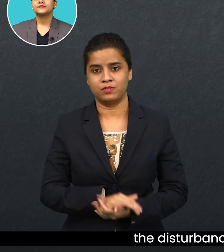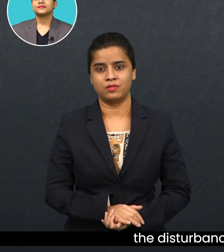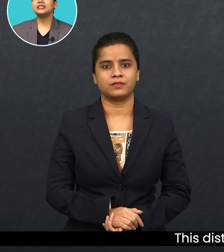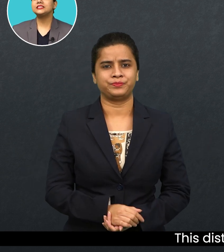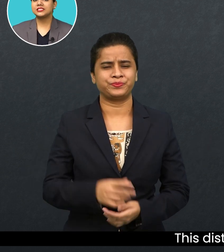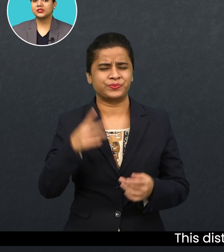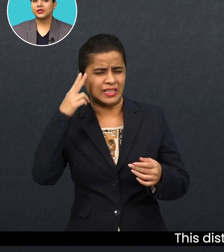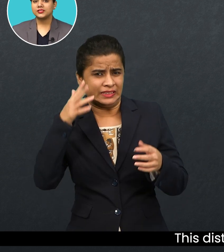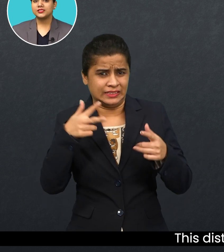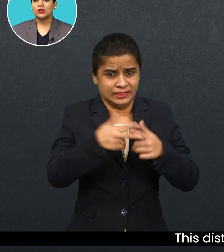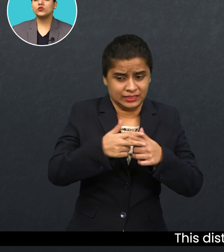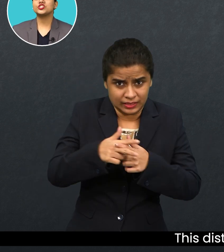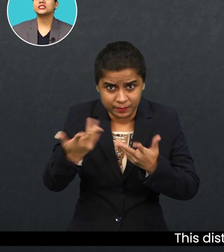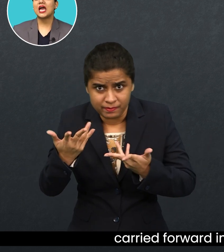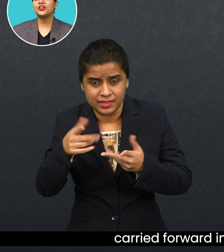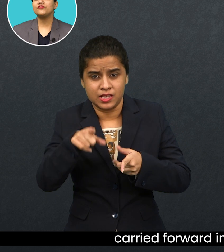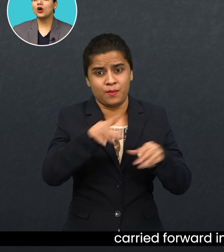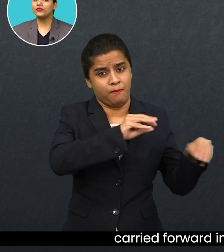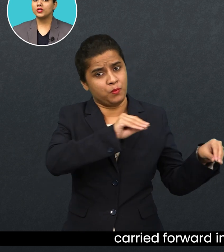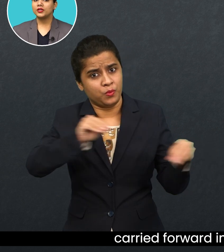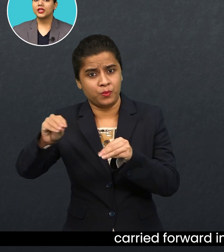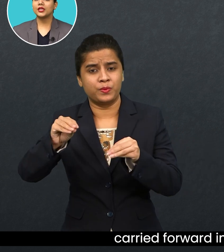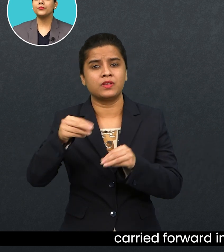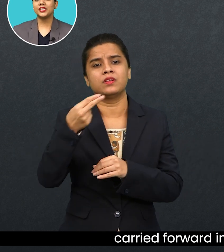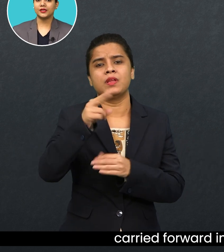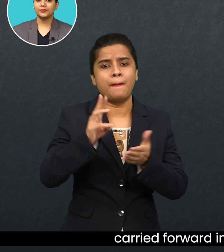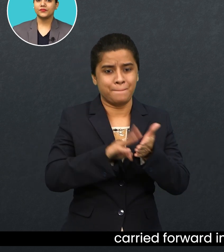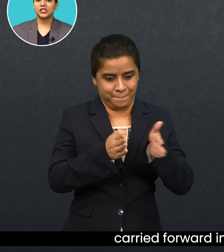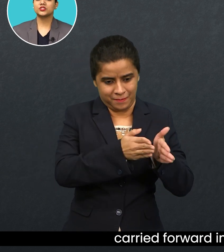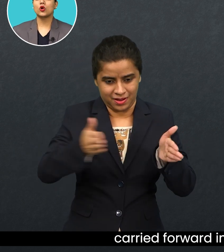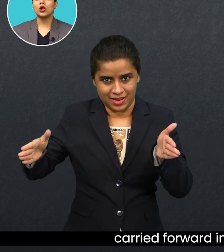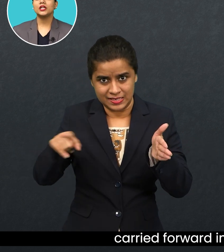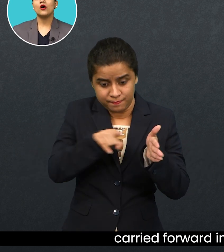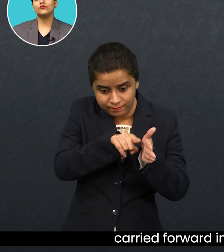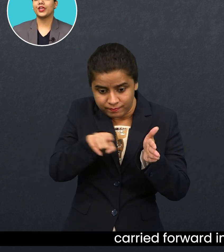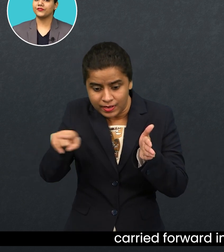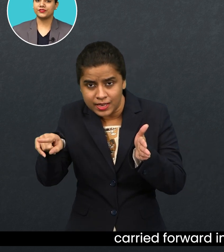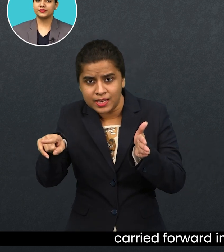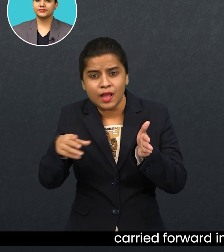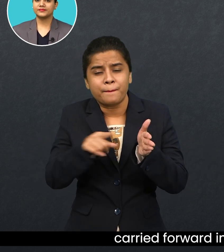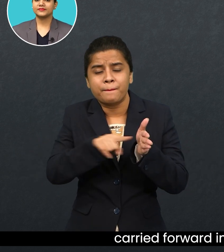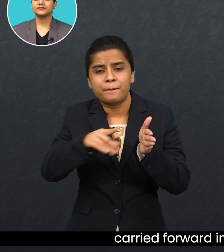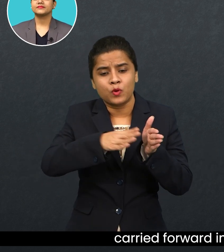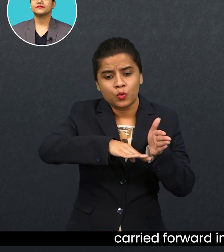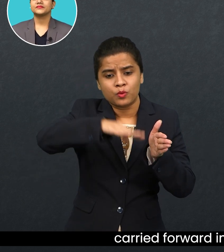This disturbance which is carried forward in a medium is called wave.